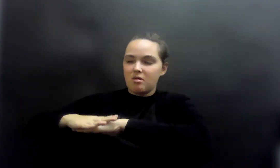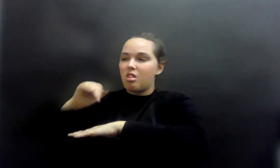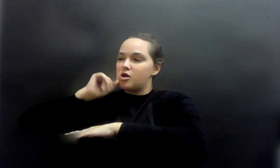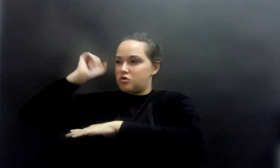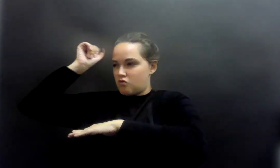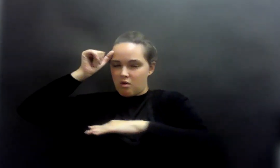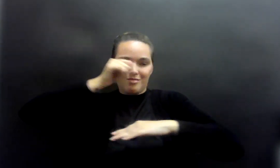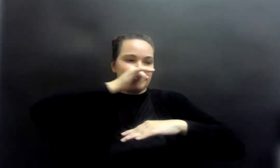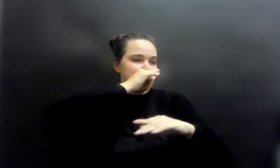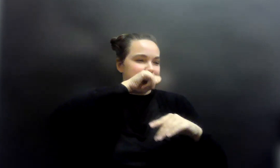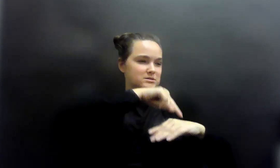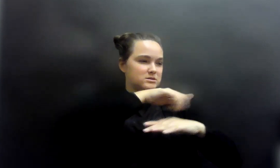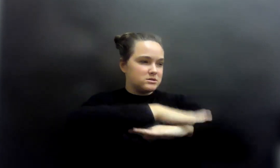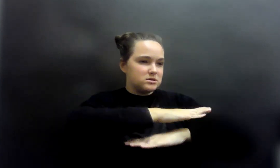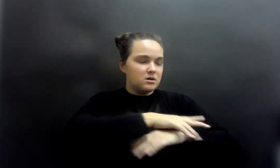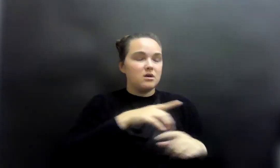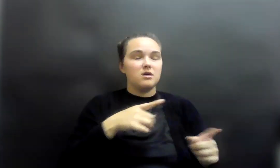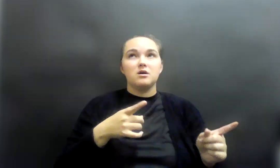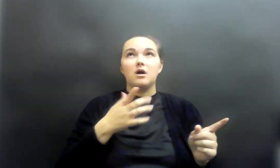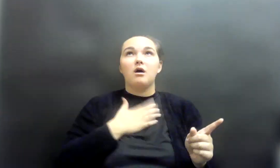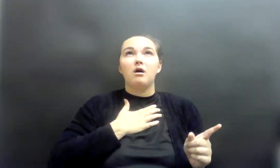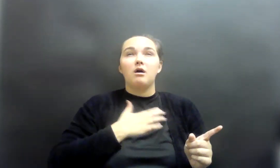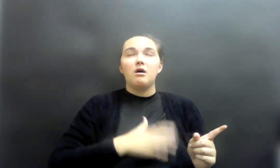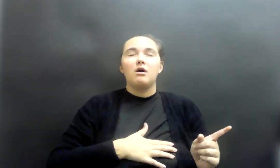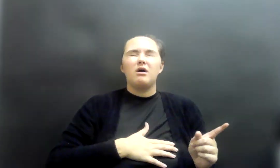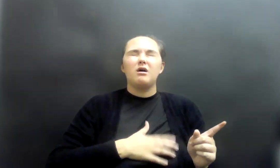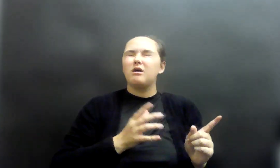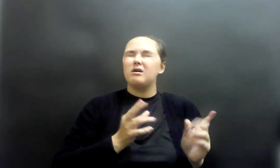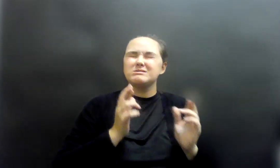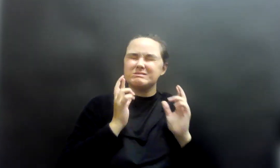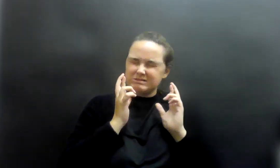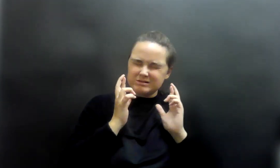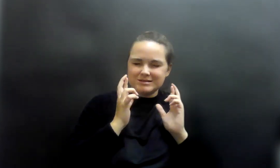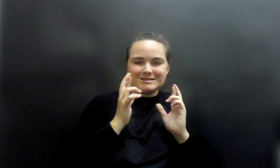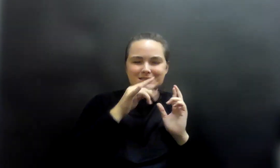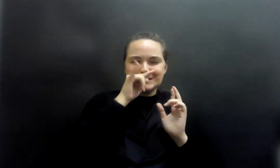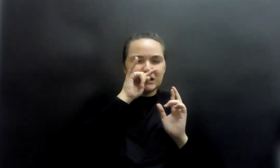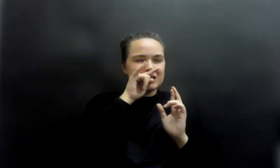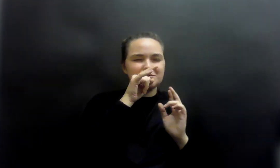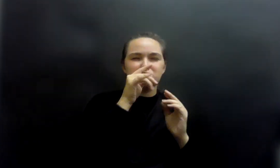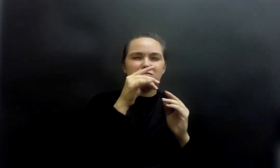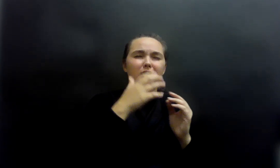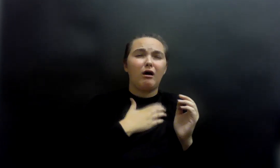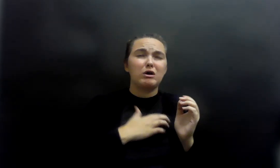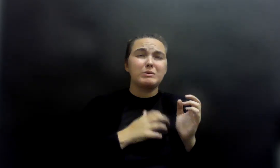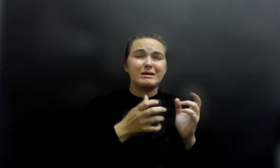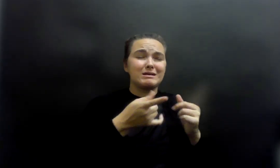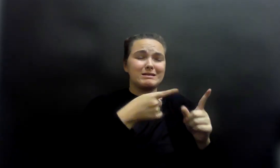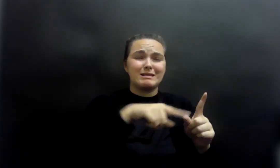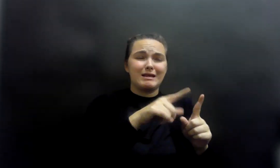would be too hungry to bother him. As soon as he set down the last plate, the band of munchkins charged back